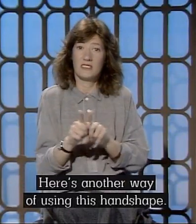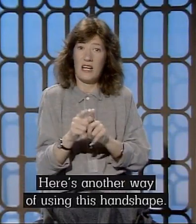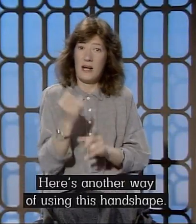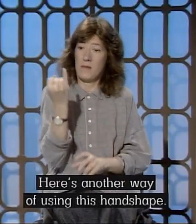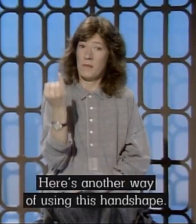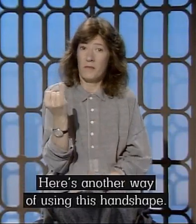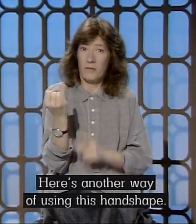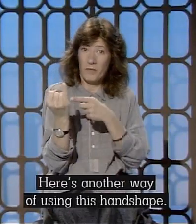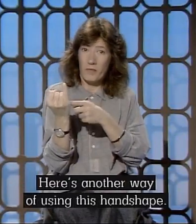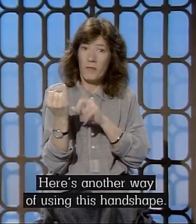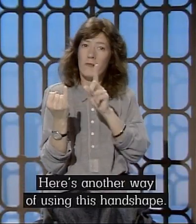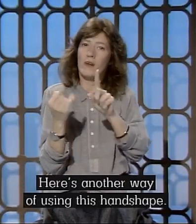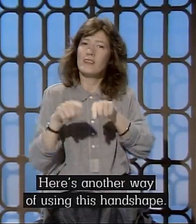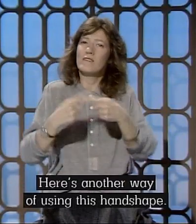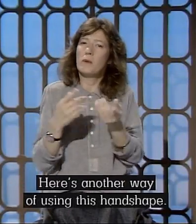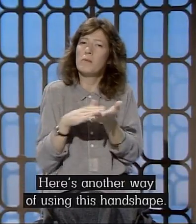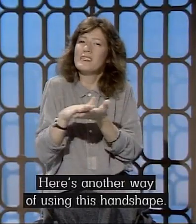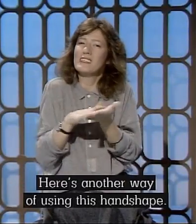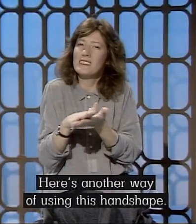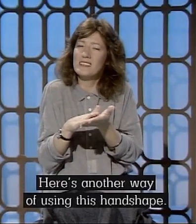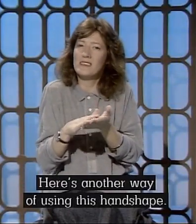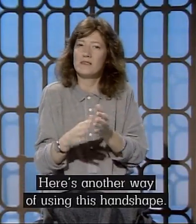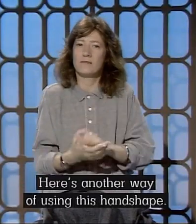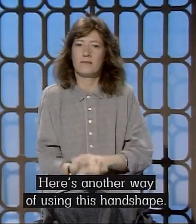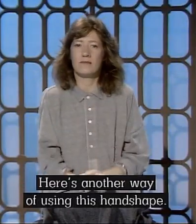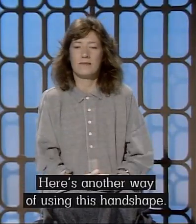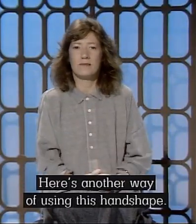Here's another way of using this handshape.